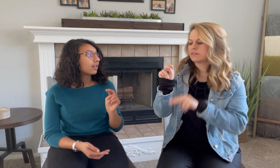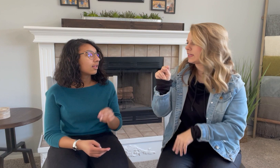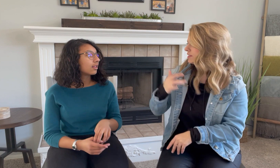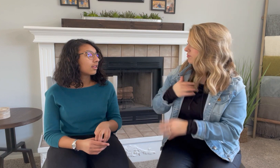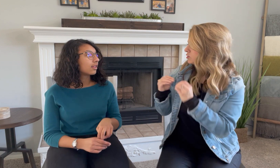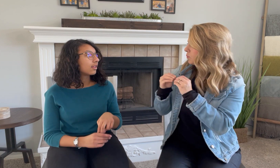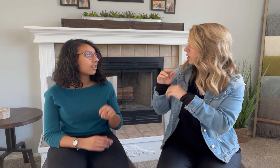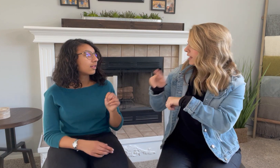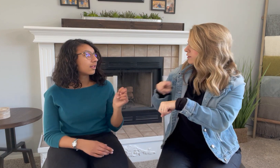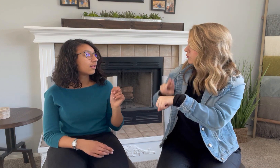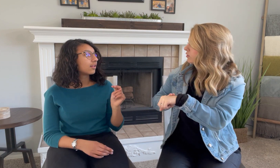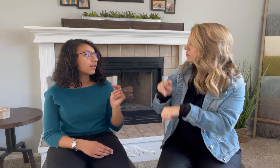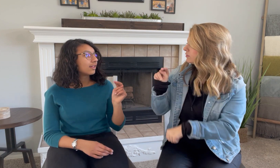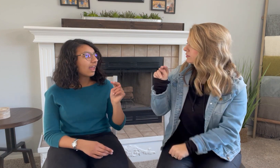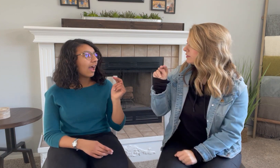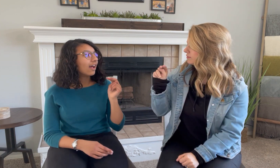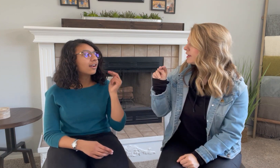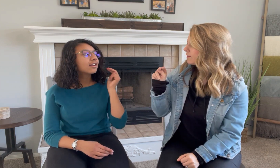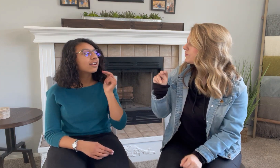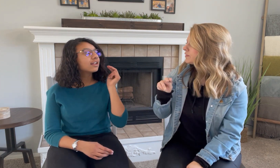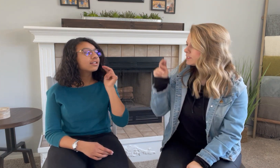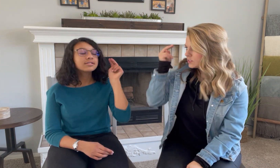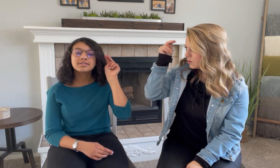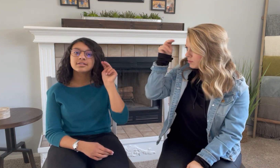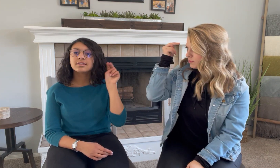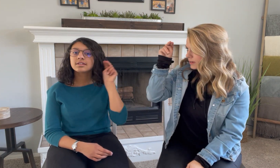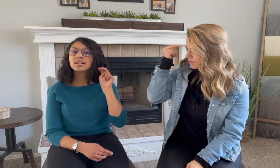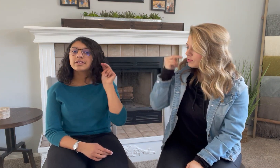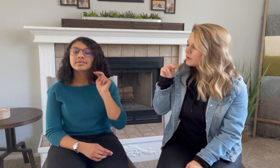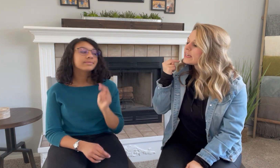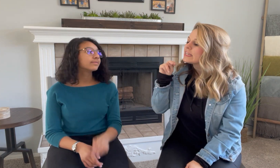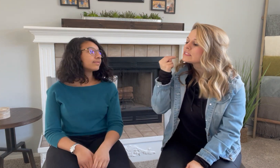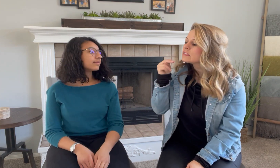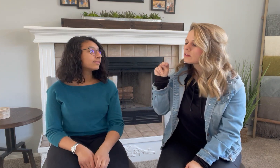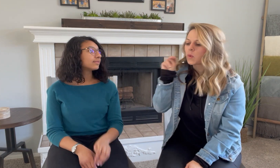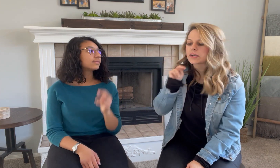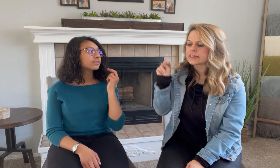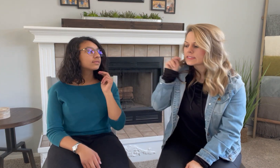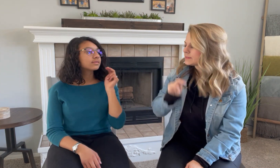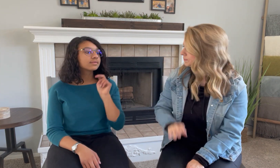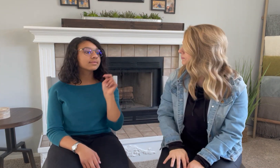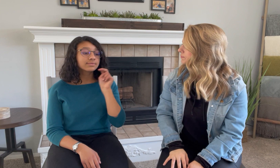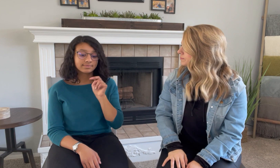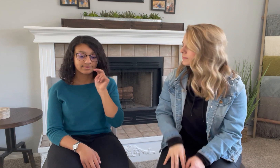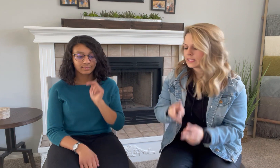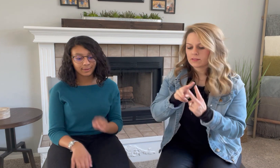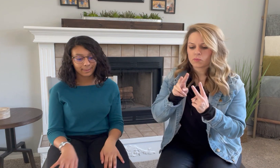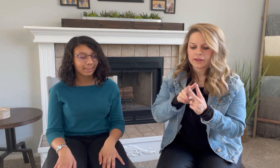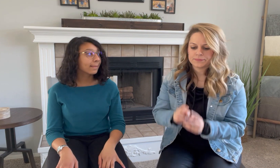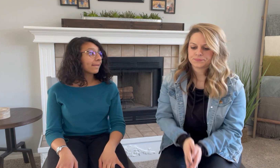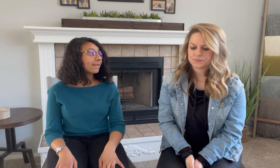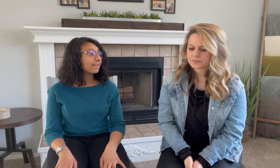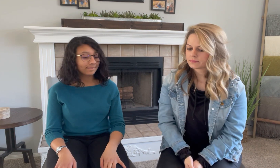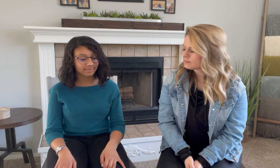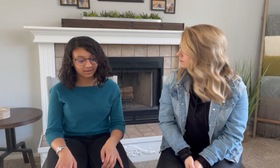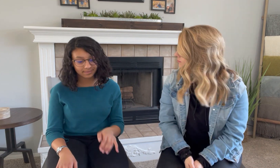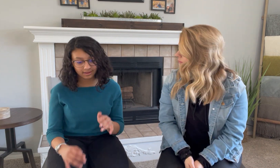because it feels more natural. Yeah. So nephew and niece, or niece, either way. All